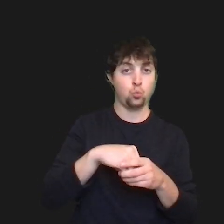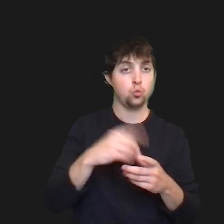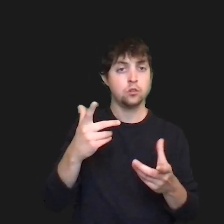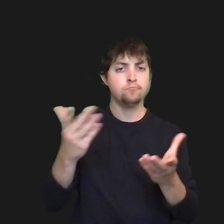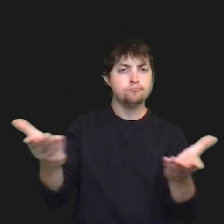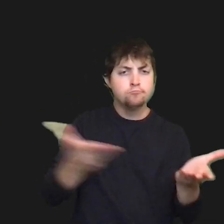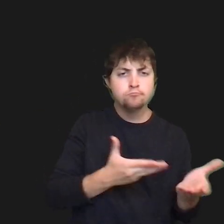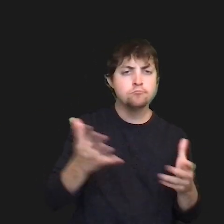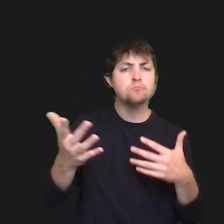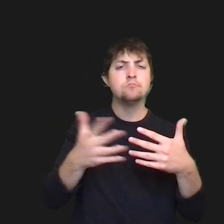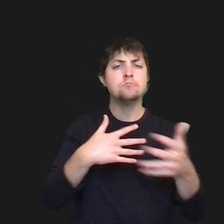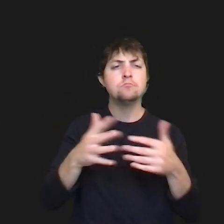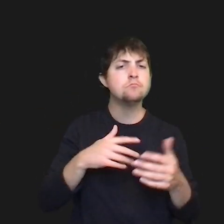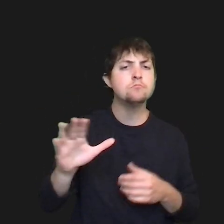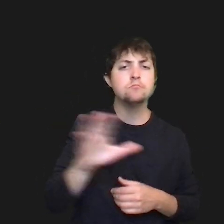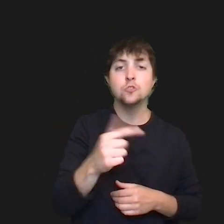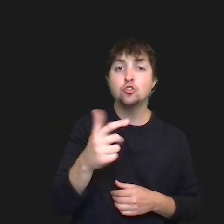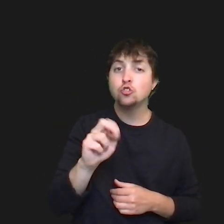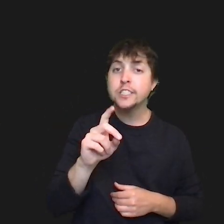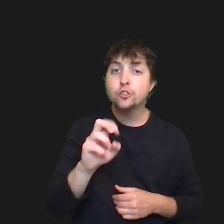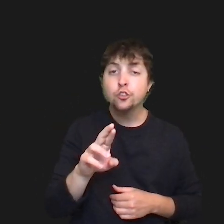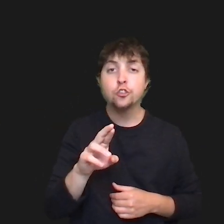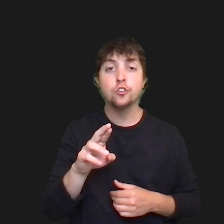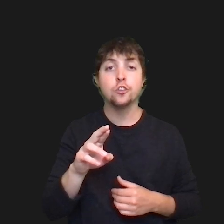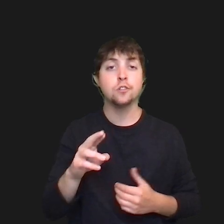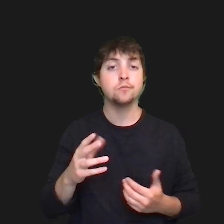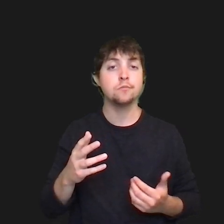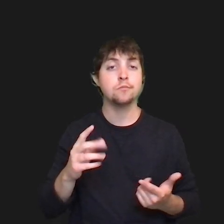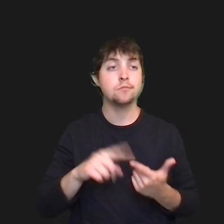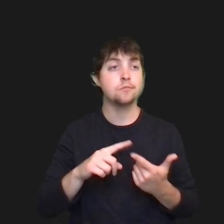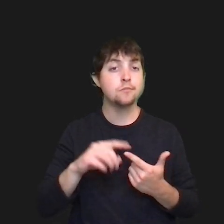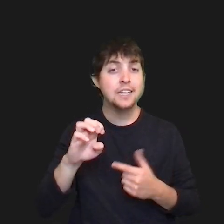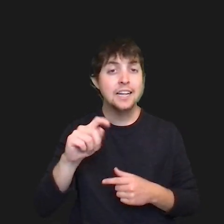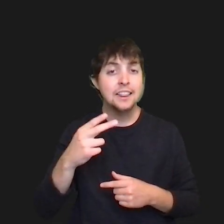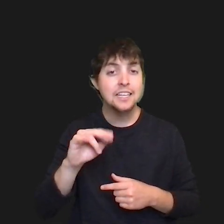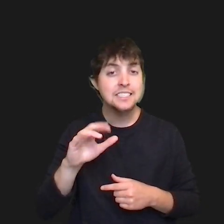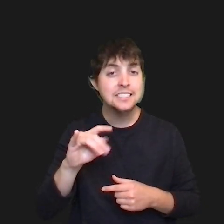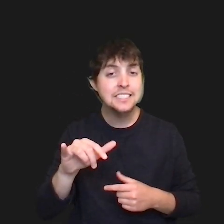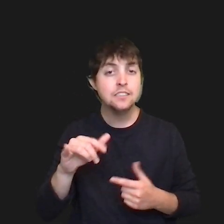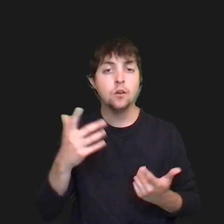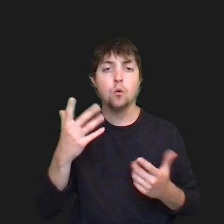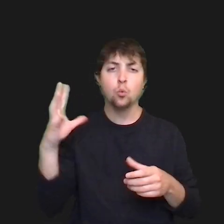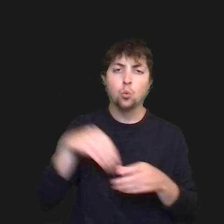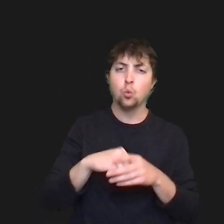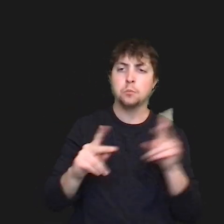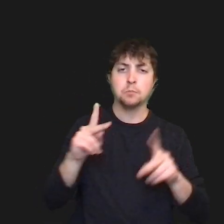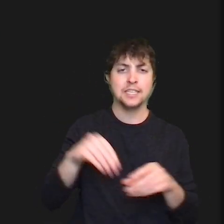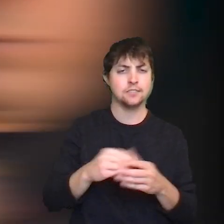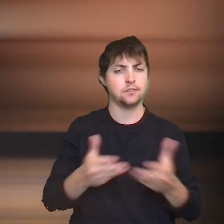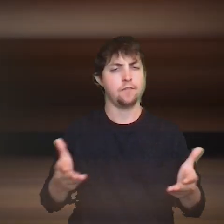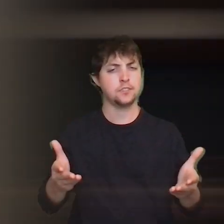to bring in, like regardless of gender, ethnicity, like to include people and